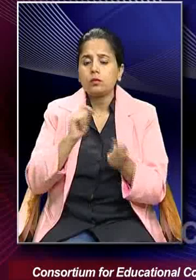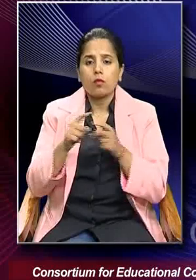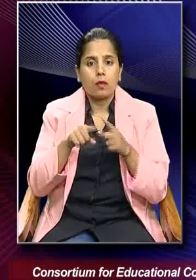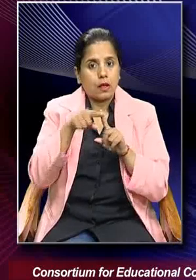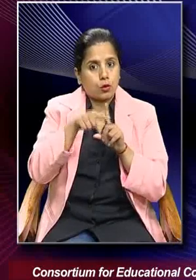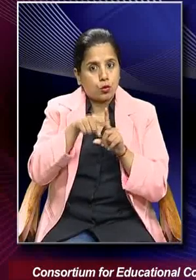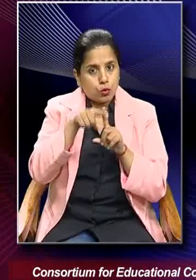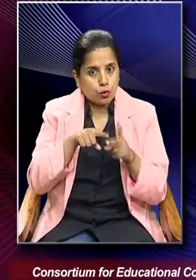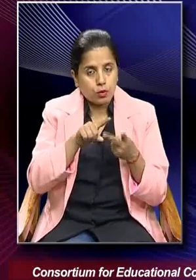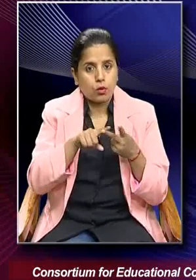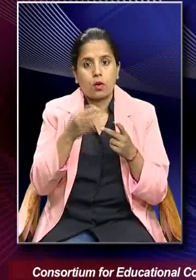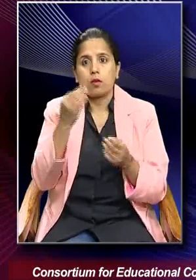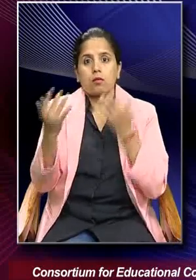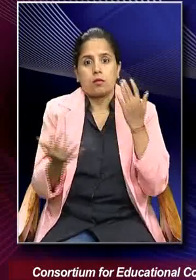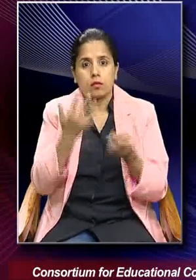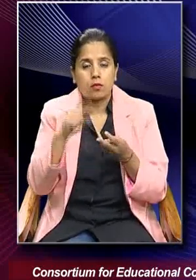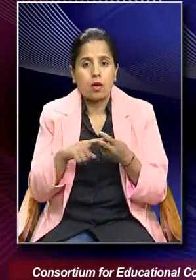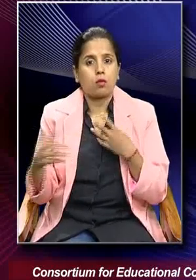temperature, precipitation, storms,